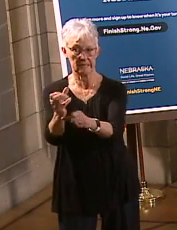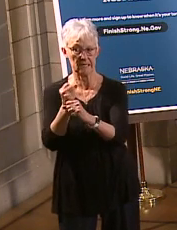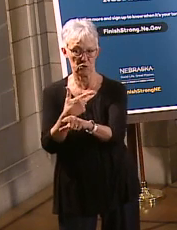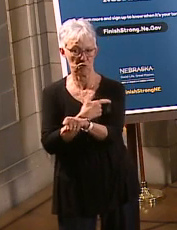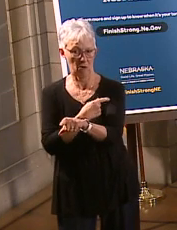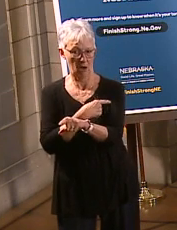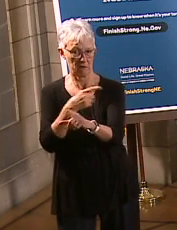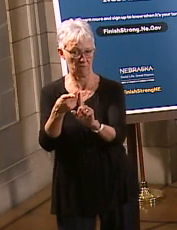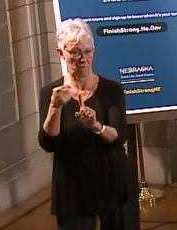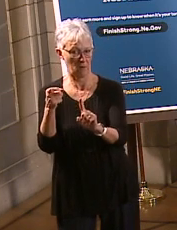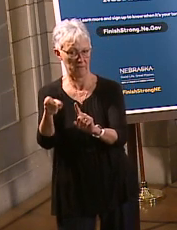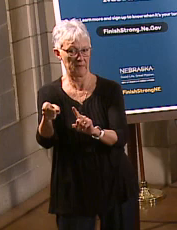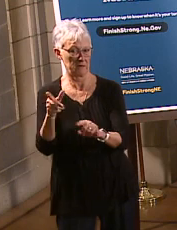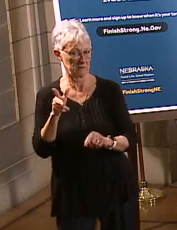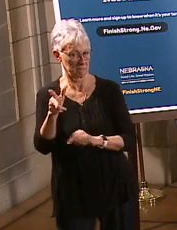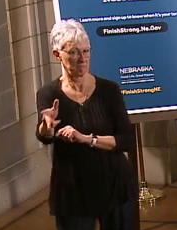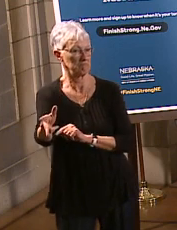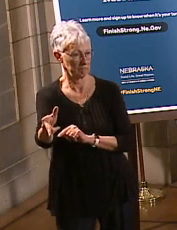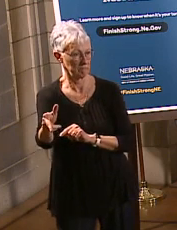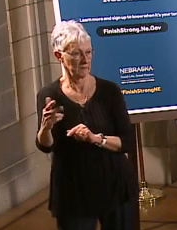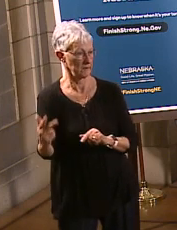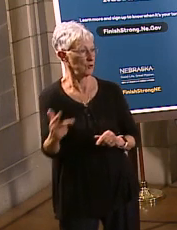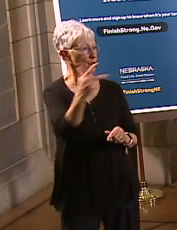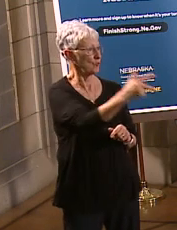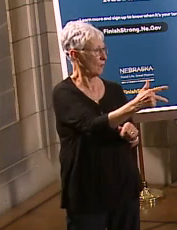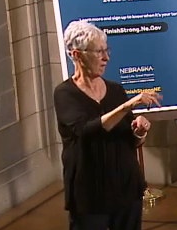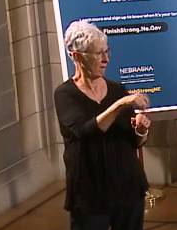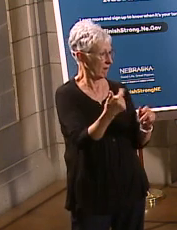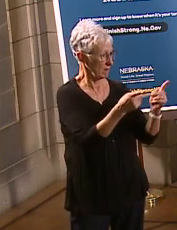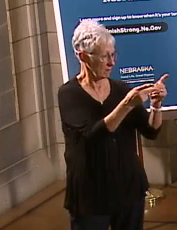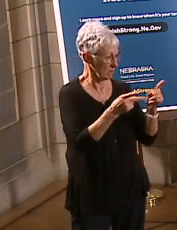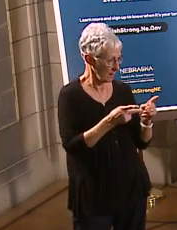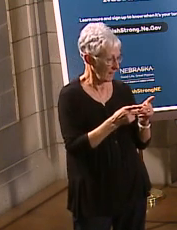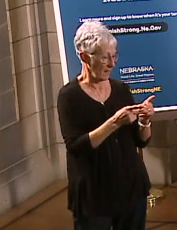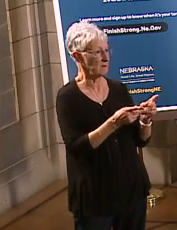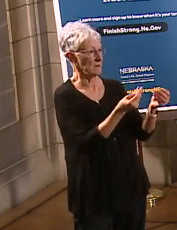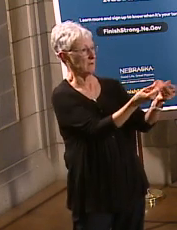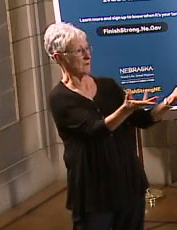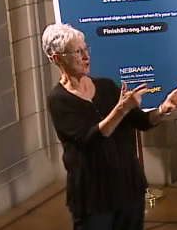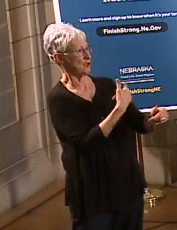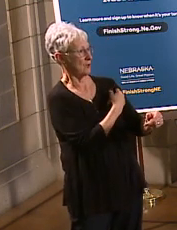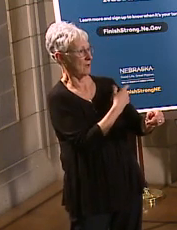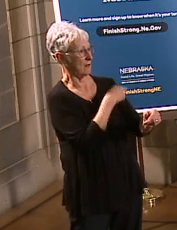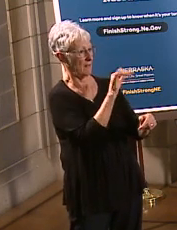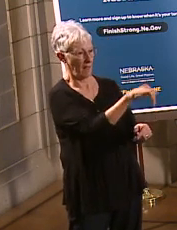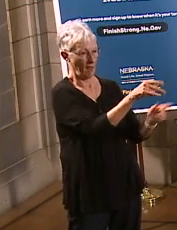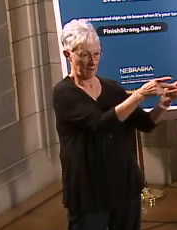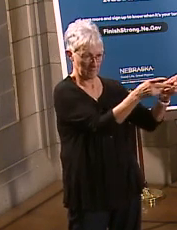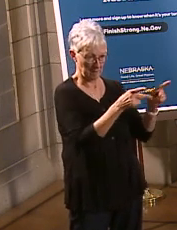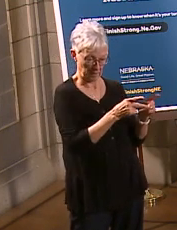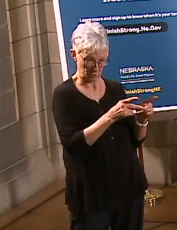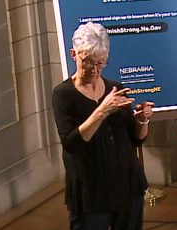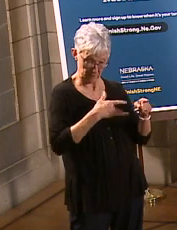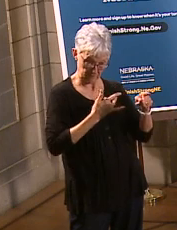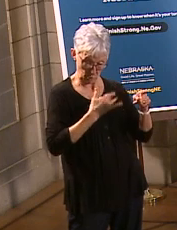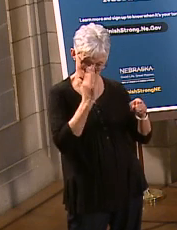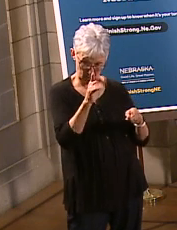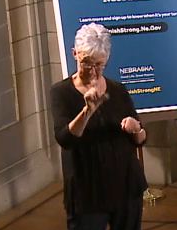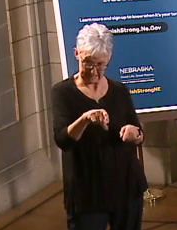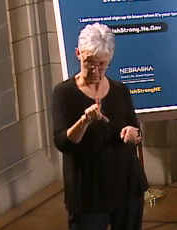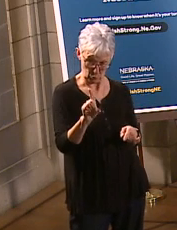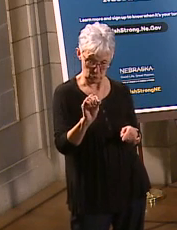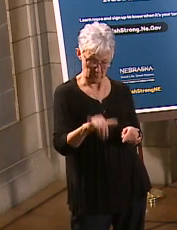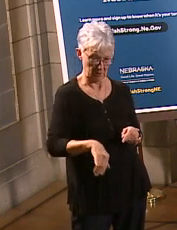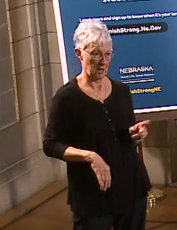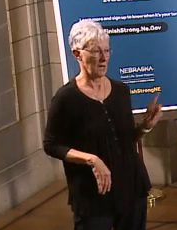expand the ability to get vaccines. You know, we're talking about the teams and with our public health directors. Right now, with the amount of vaccine we're